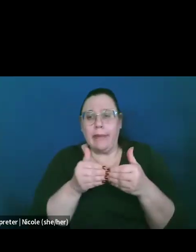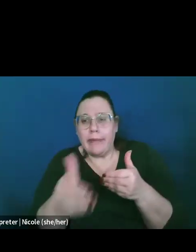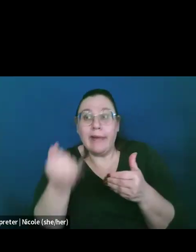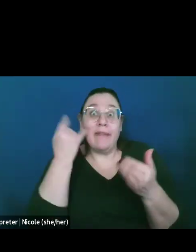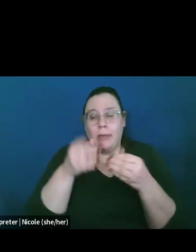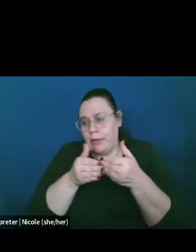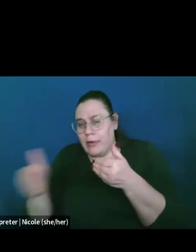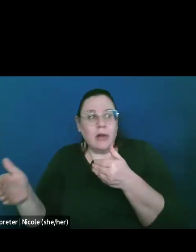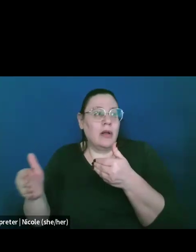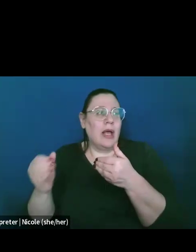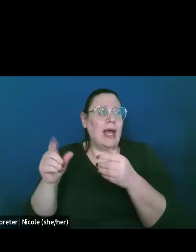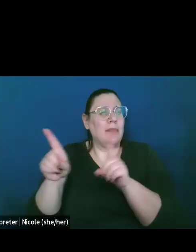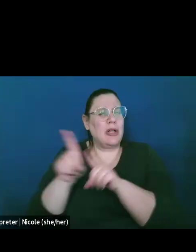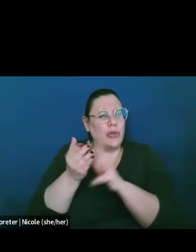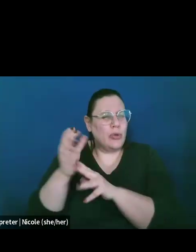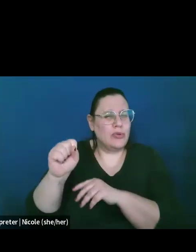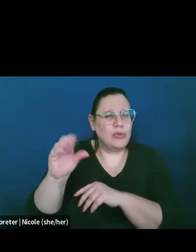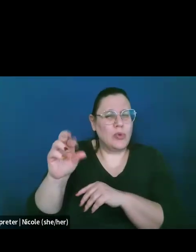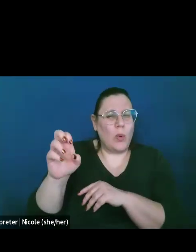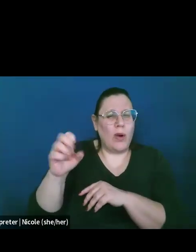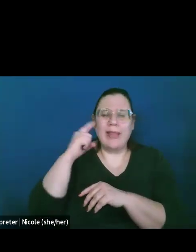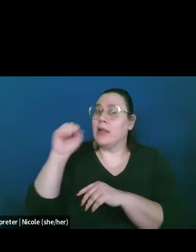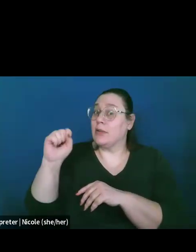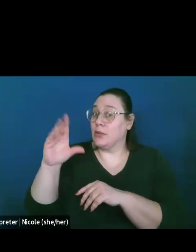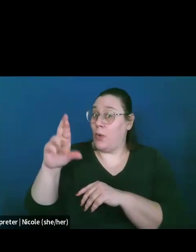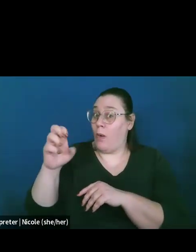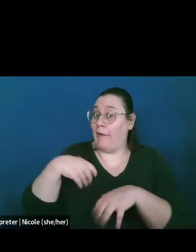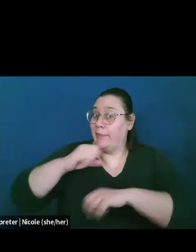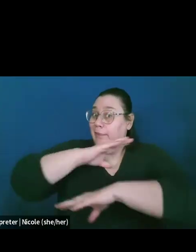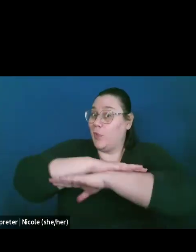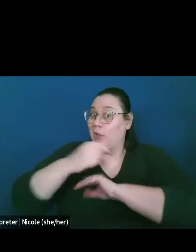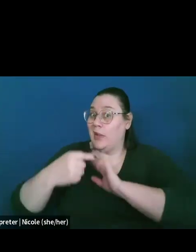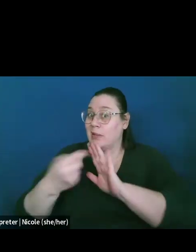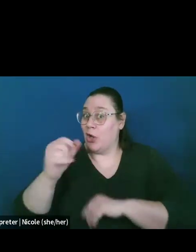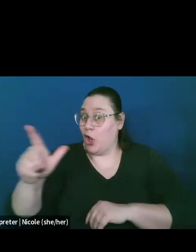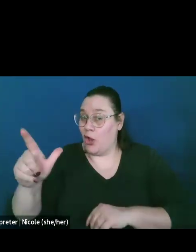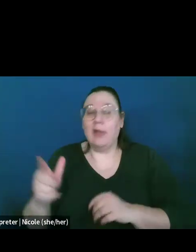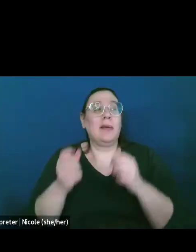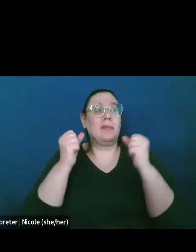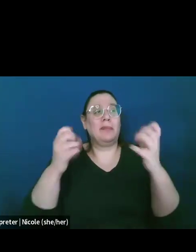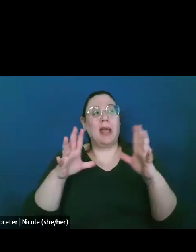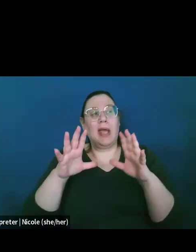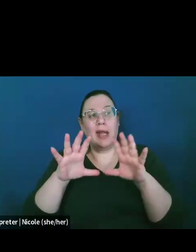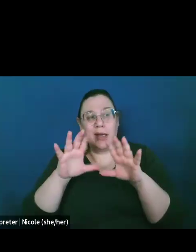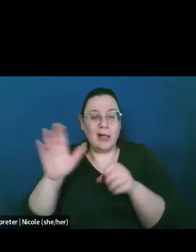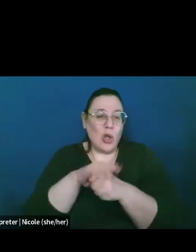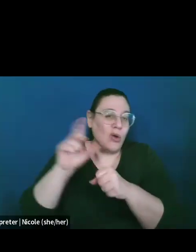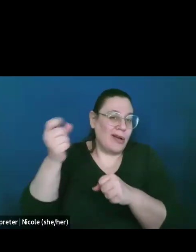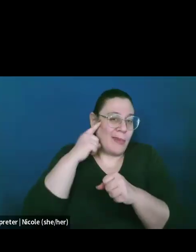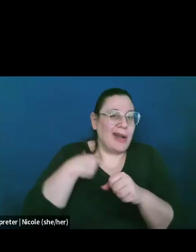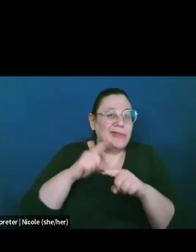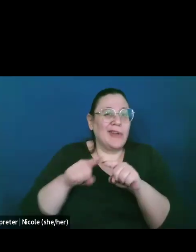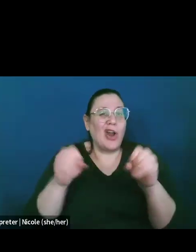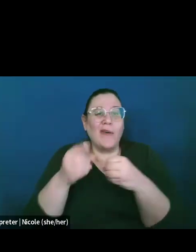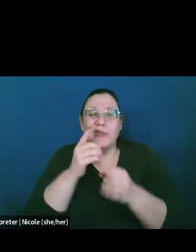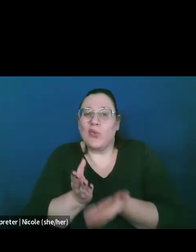through SCORE. I believe SCORE is actually in the exhibit hall. Many local governments also have business offices that offer different types of